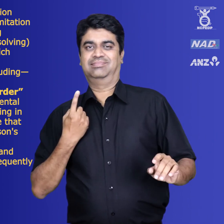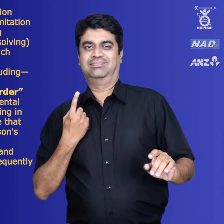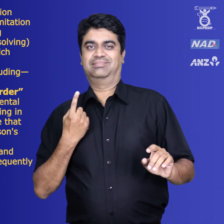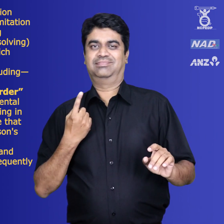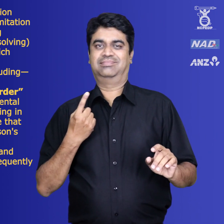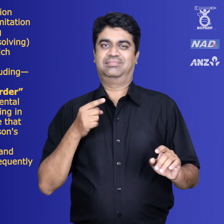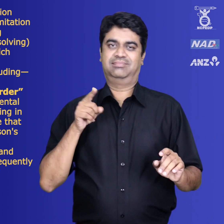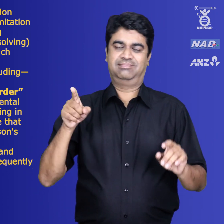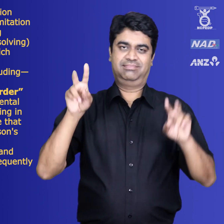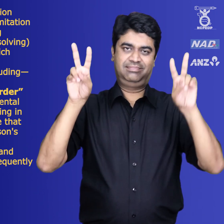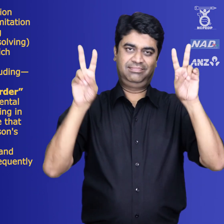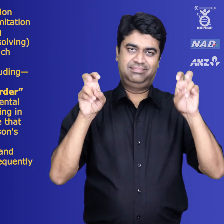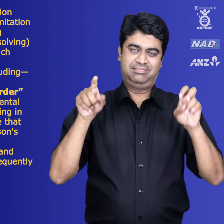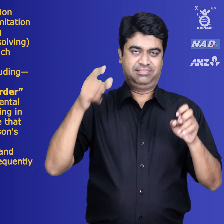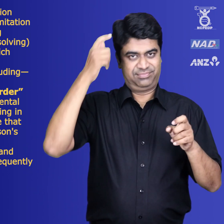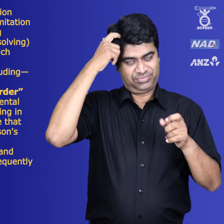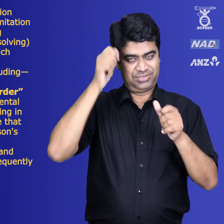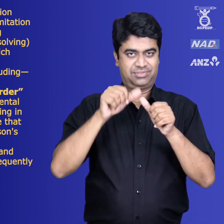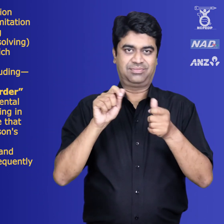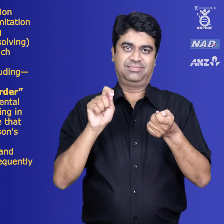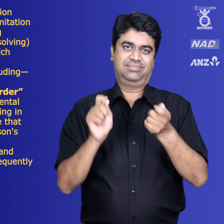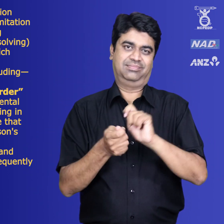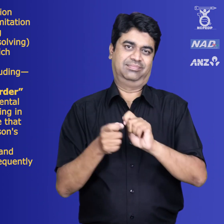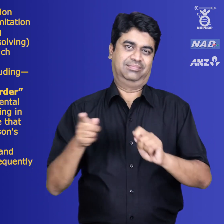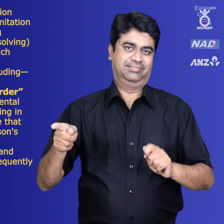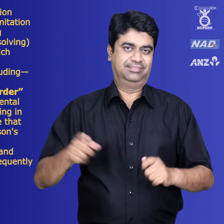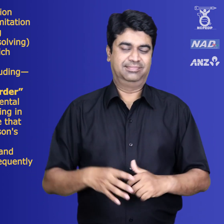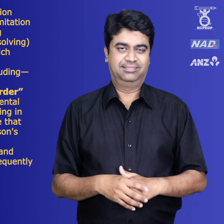or stereotypical rituals or behaviors.